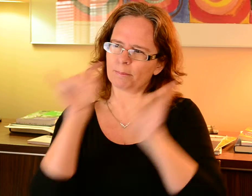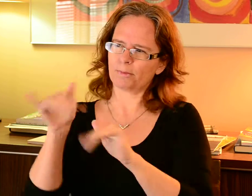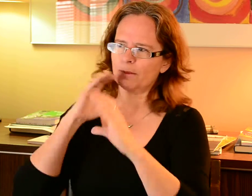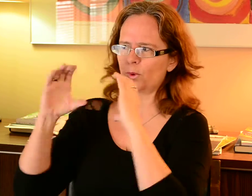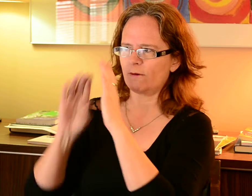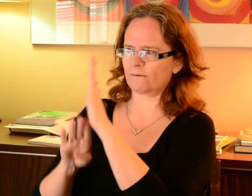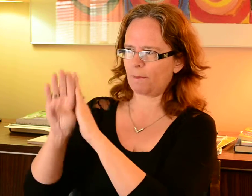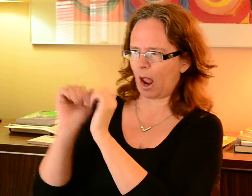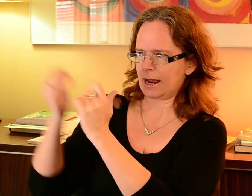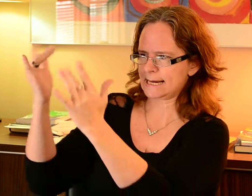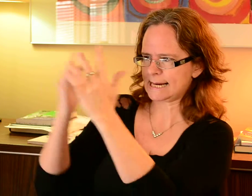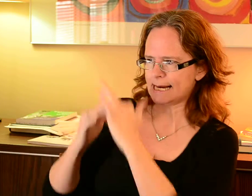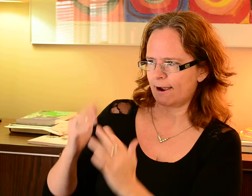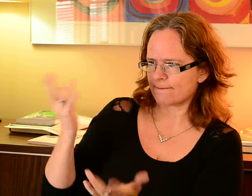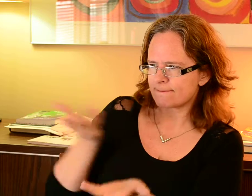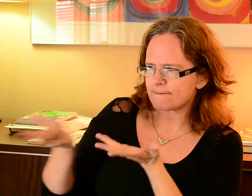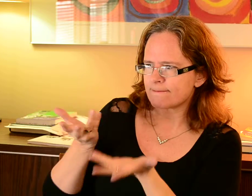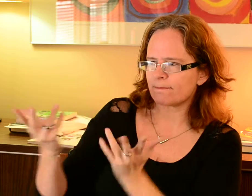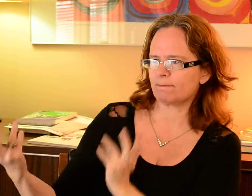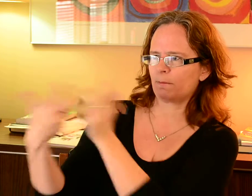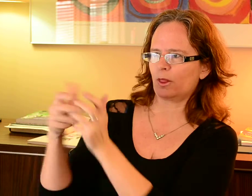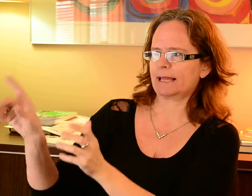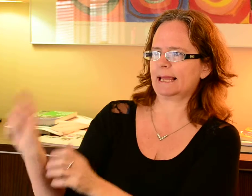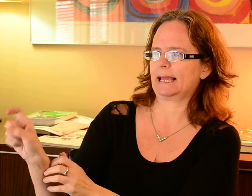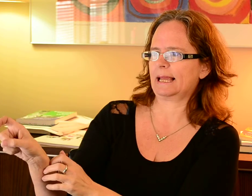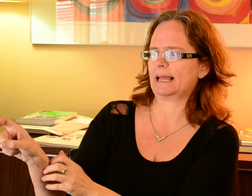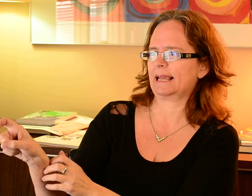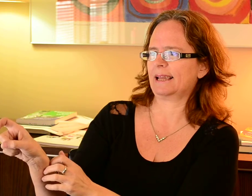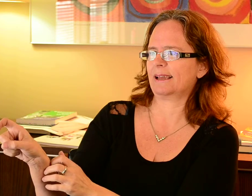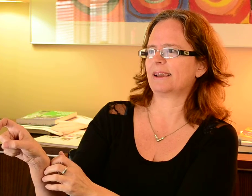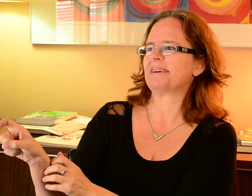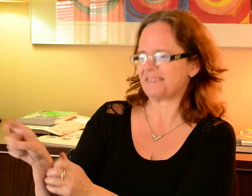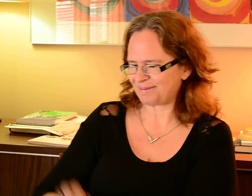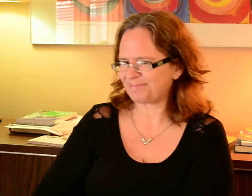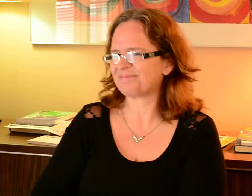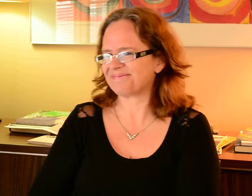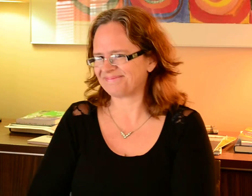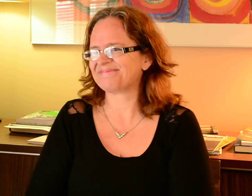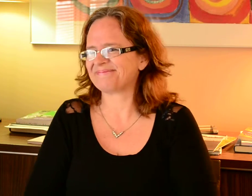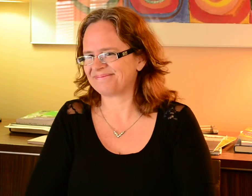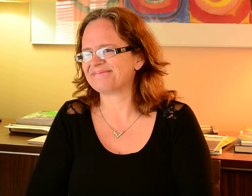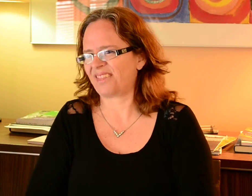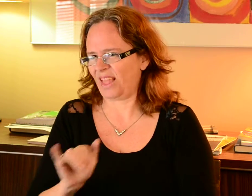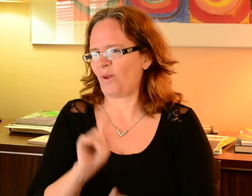language. And as a single parent, I've raised my own children. I know what language development looks like, and so I began working as a